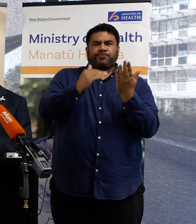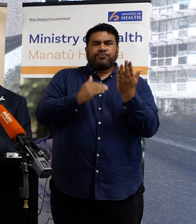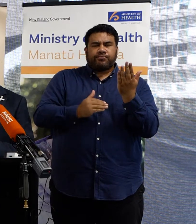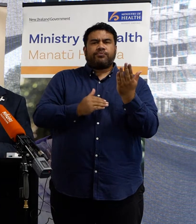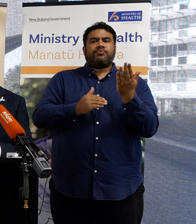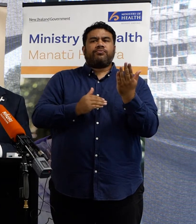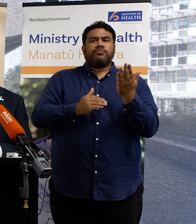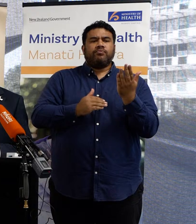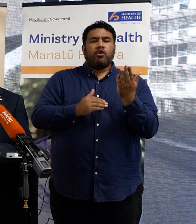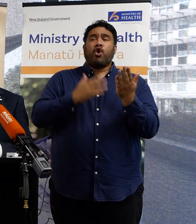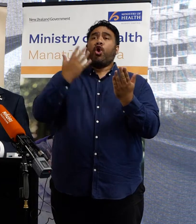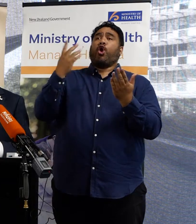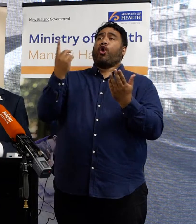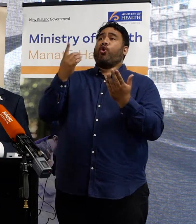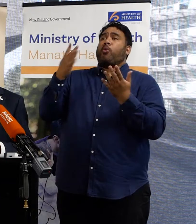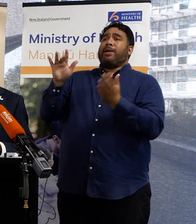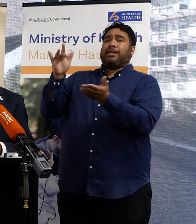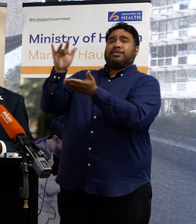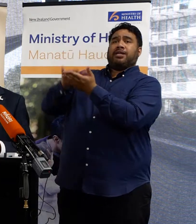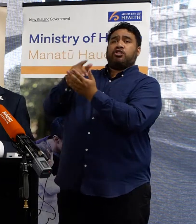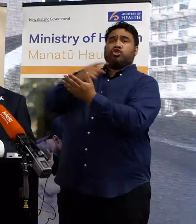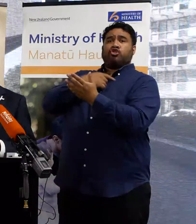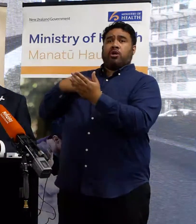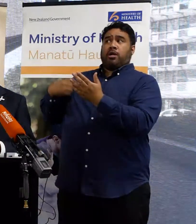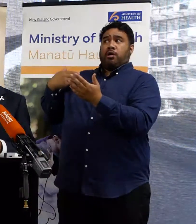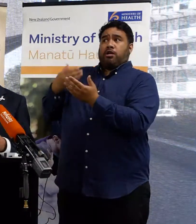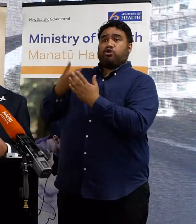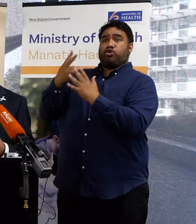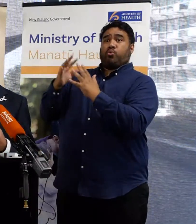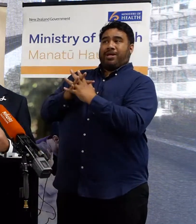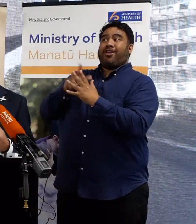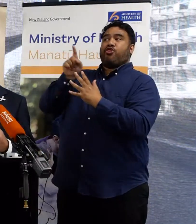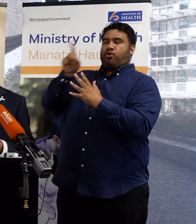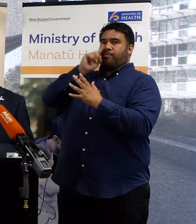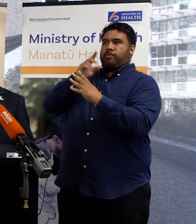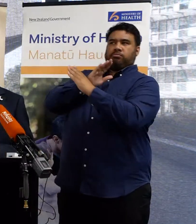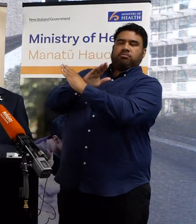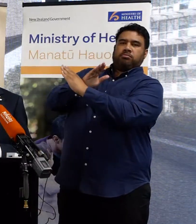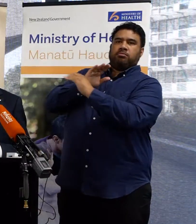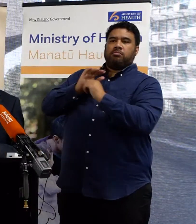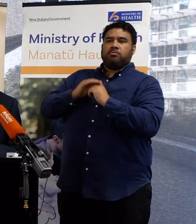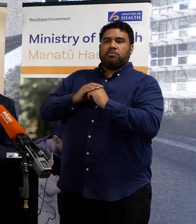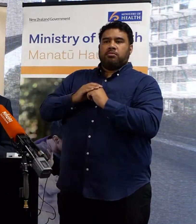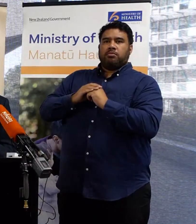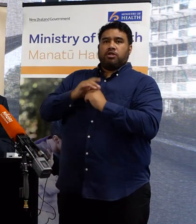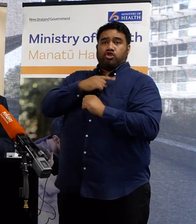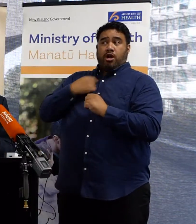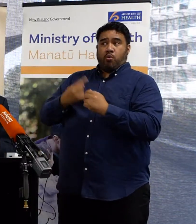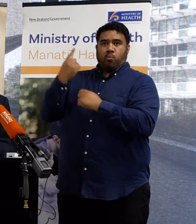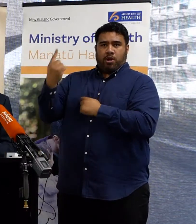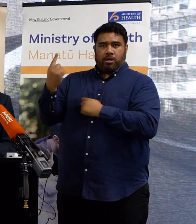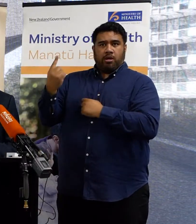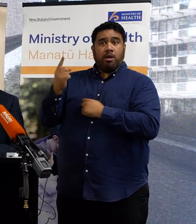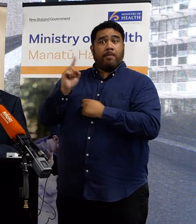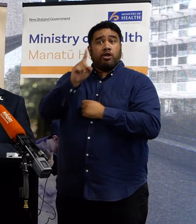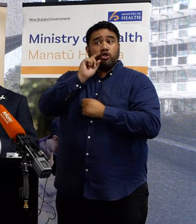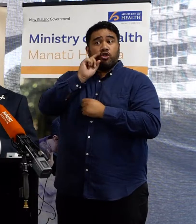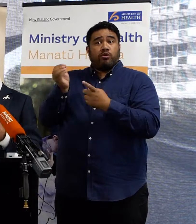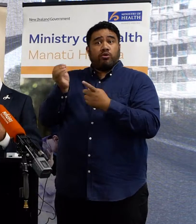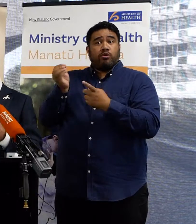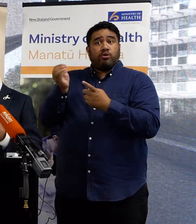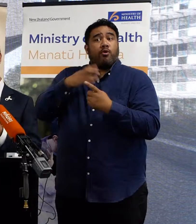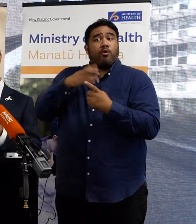to or been in mainland China within the last 14 days. The key question is, should we add other places to that? For example, should we